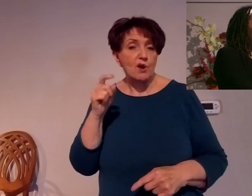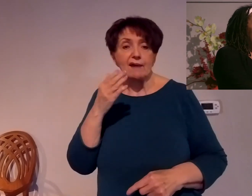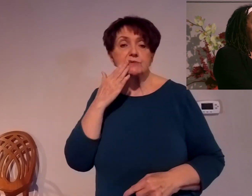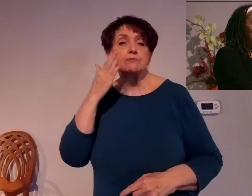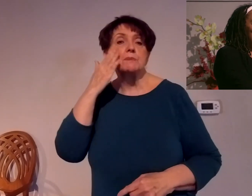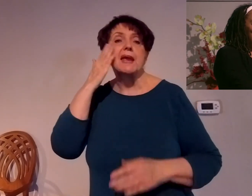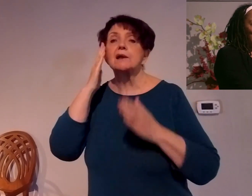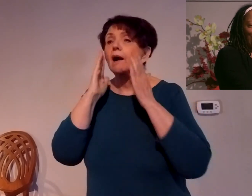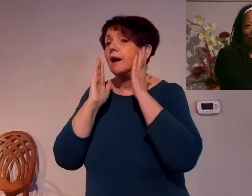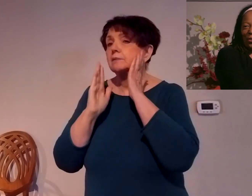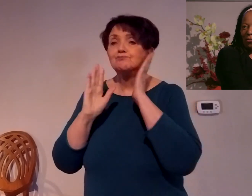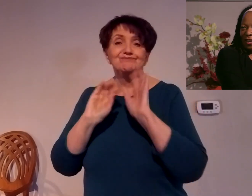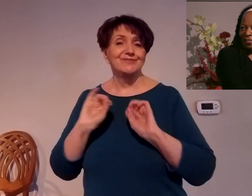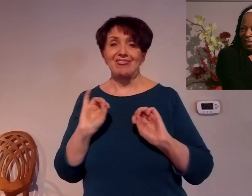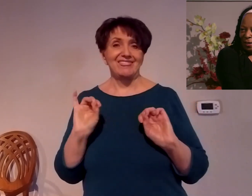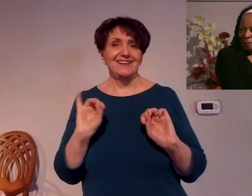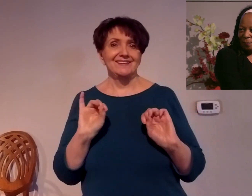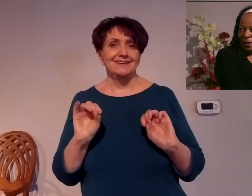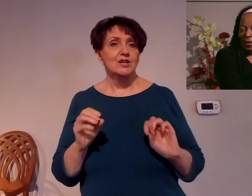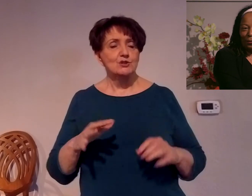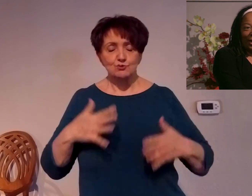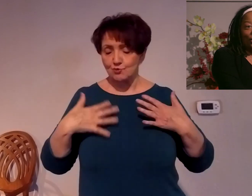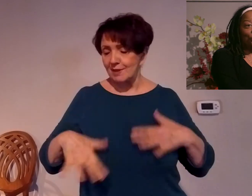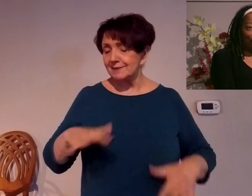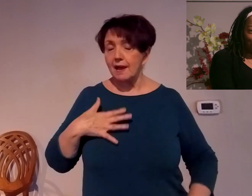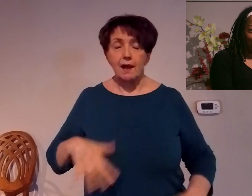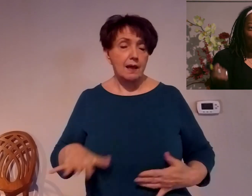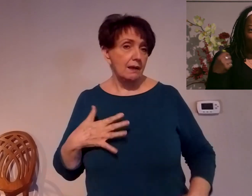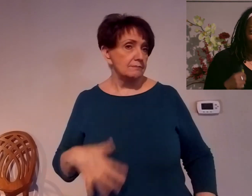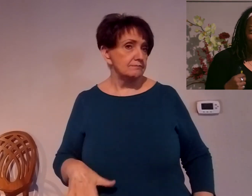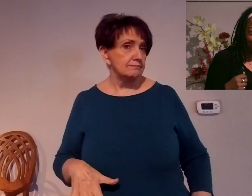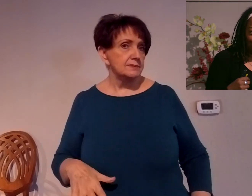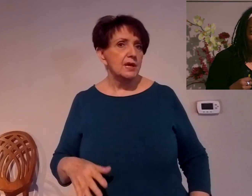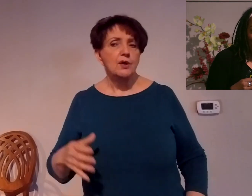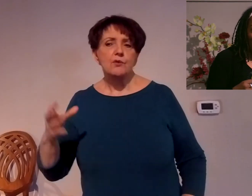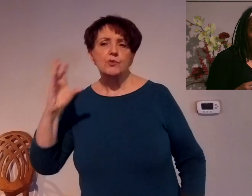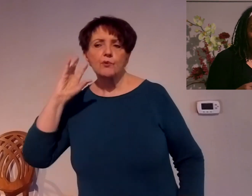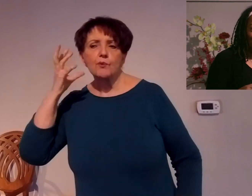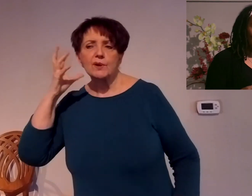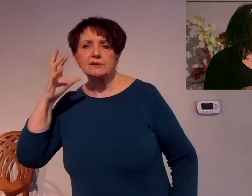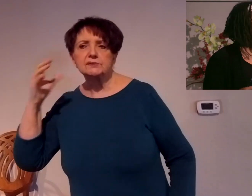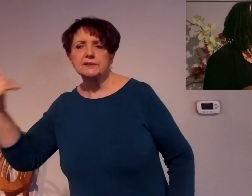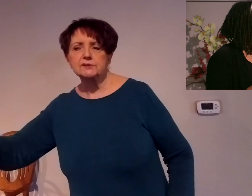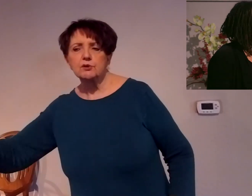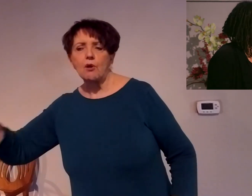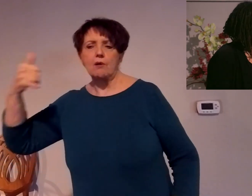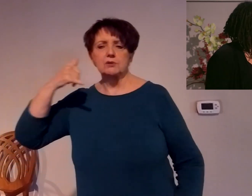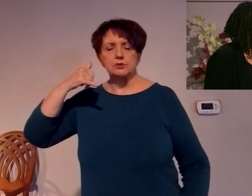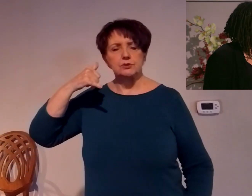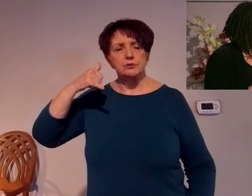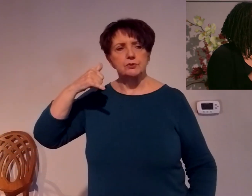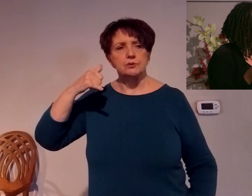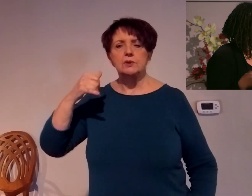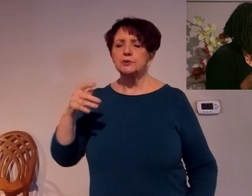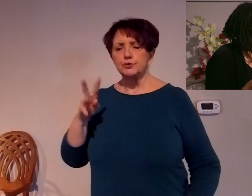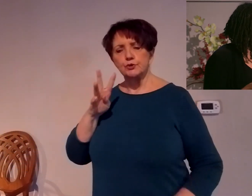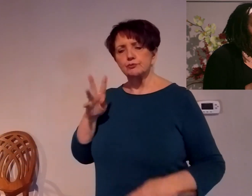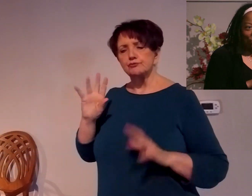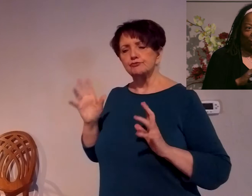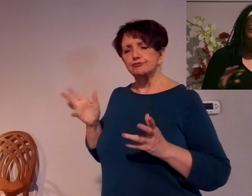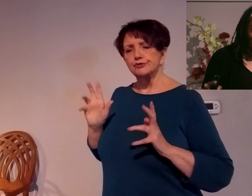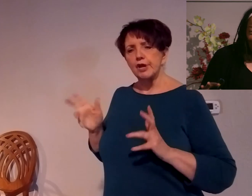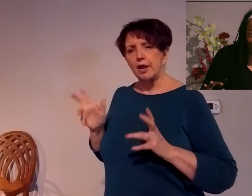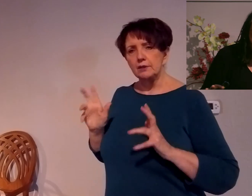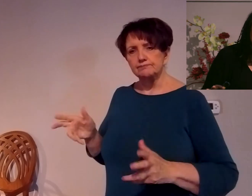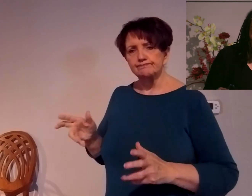makeup and you don't have to dress up, and radio stations call you and you talk to them and they interview you,